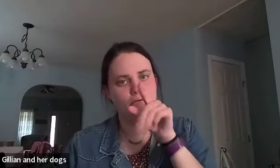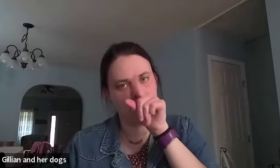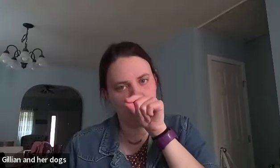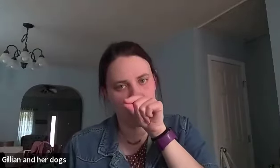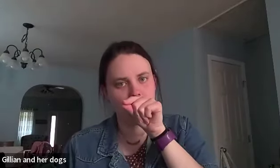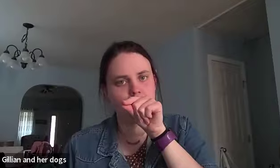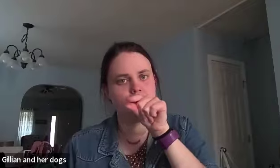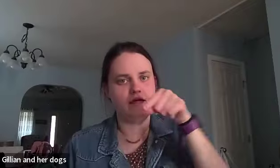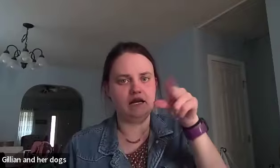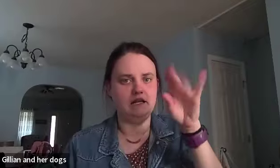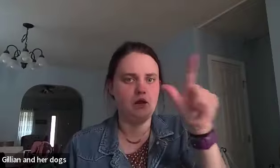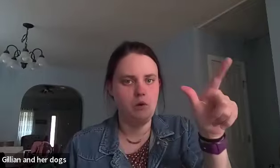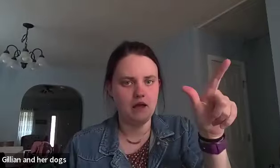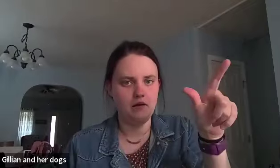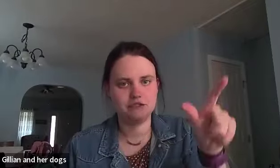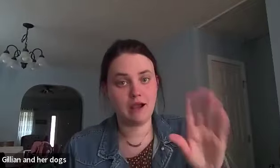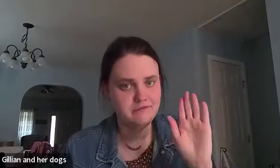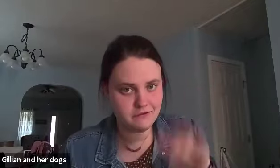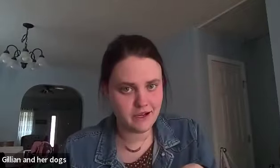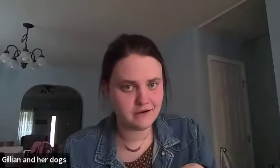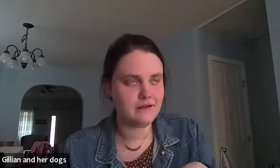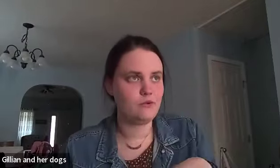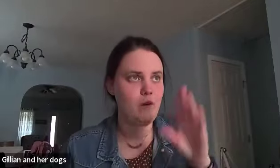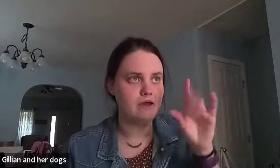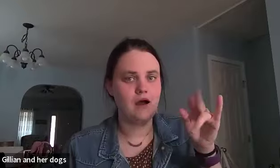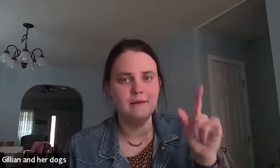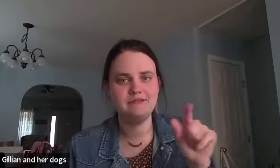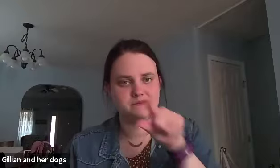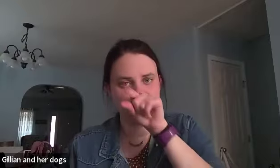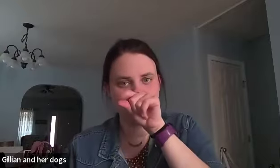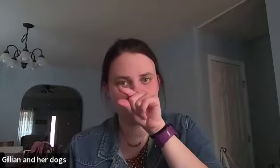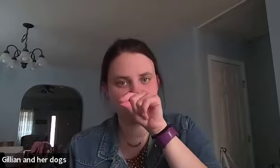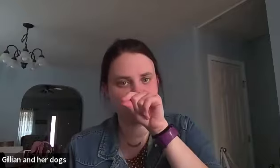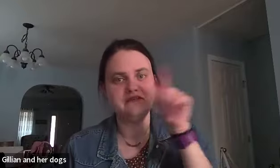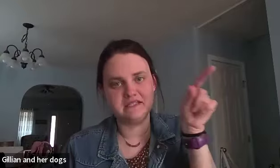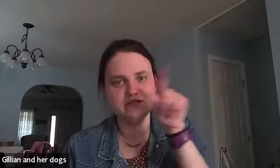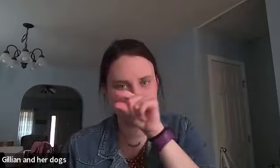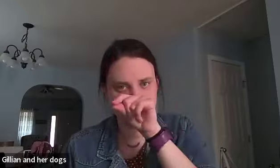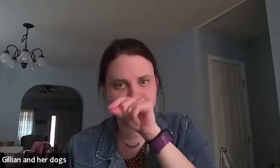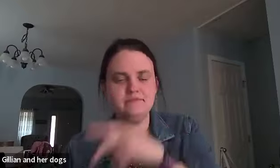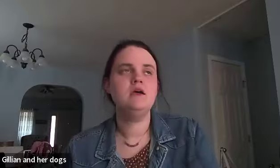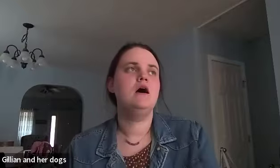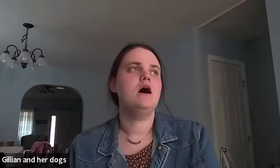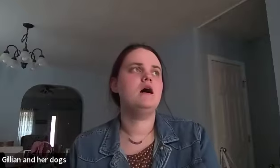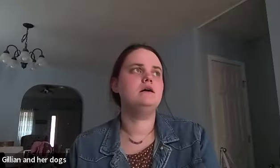ate bird and then I did like quail, which I've never had quail. I'm typically 9 times out of 10, this is my chicken.